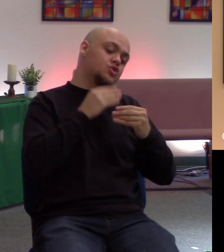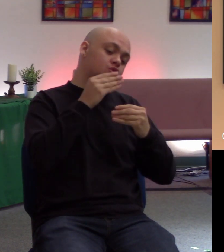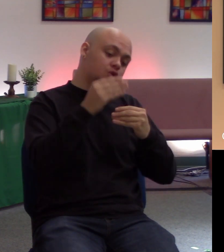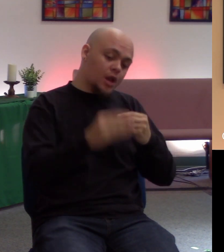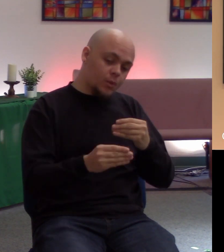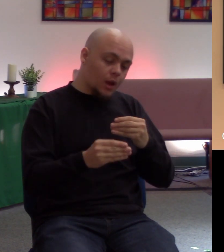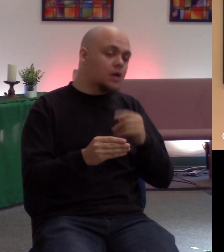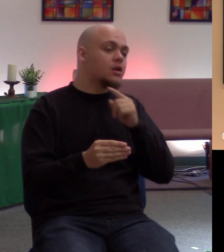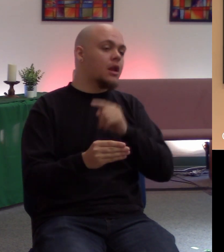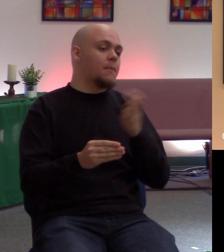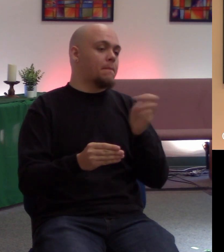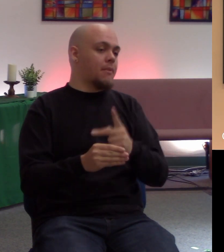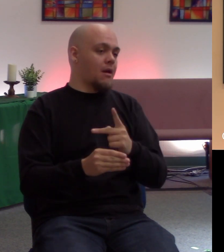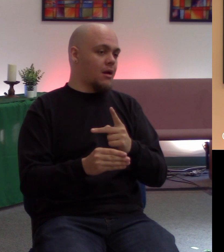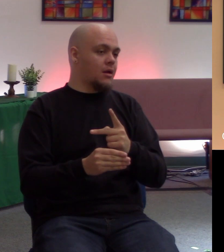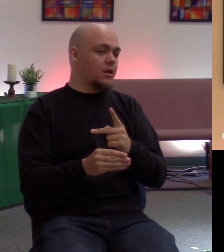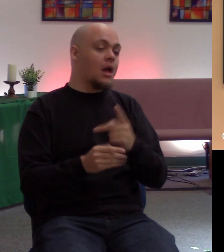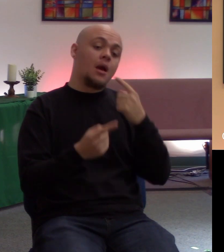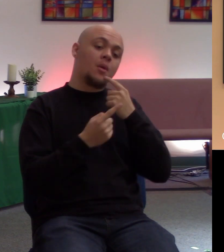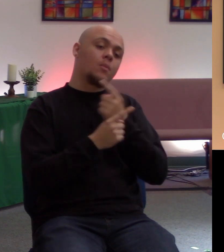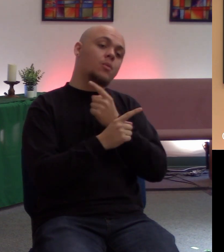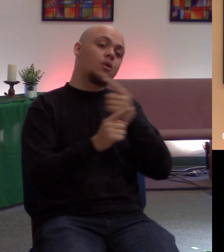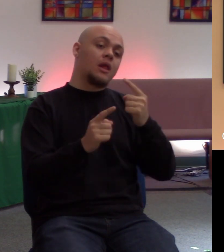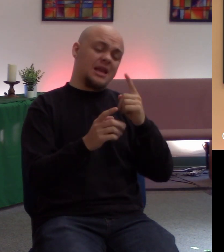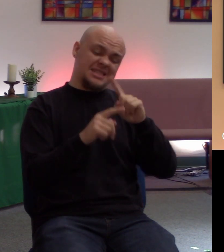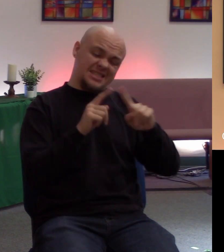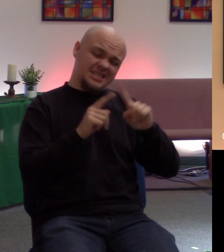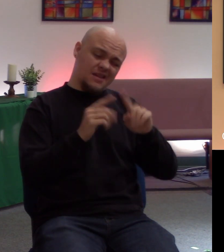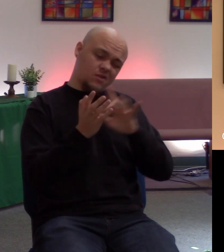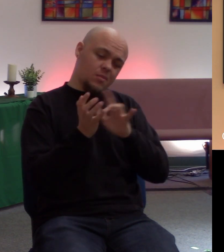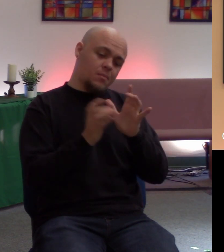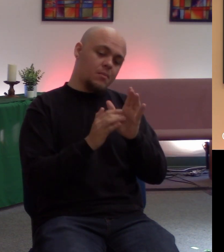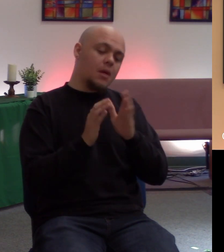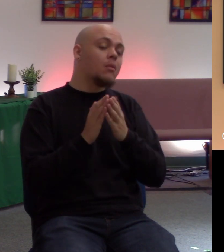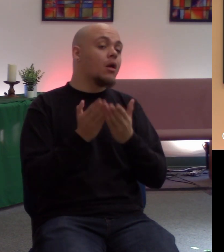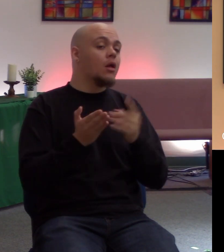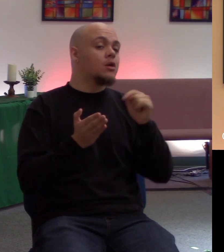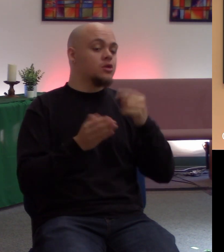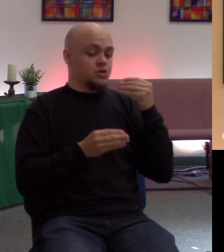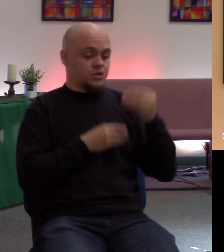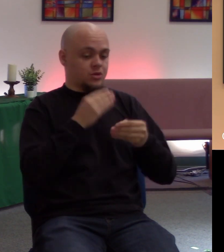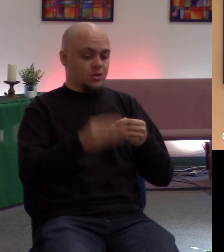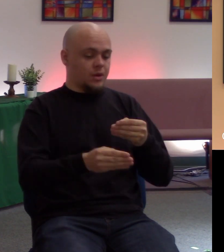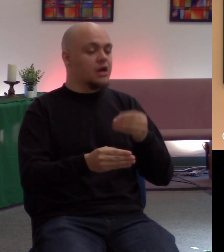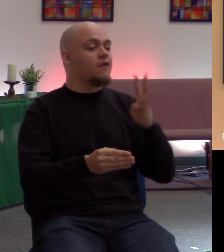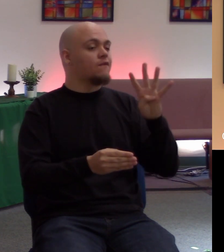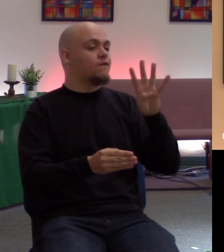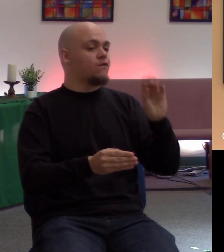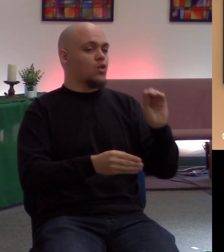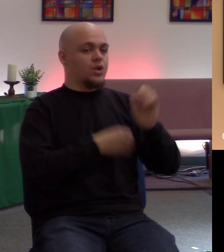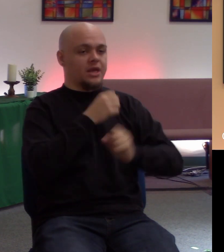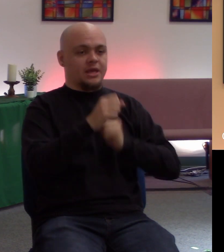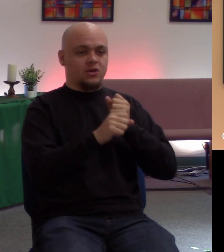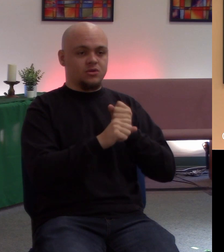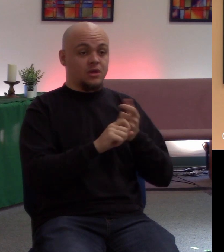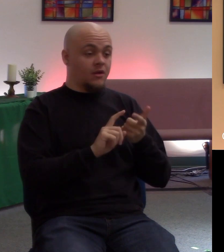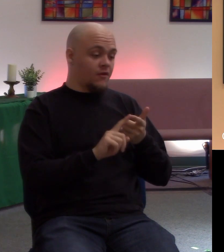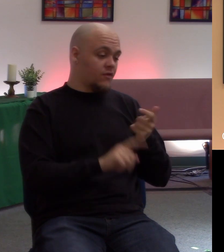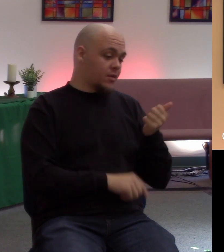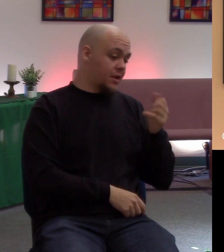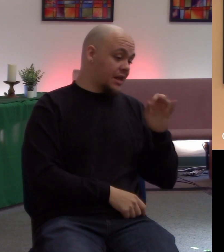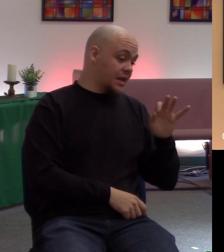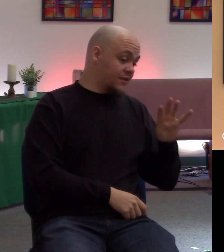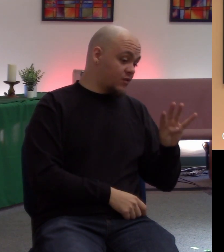generation, and they proclaimed that a generation, a biblical generation, is 40 years. So 40 years